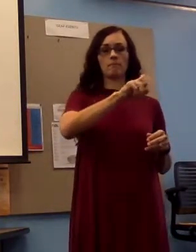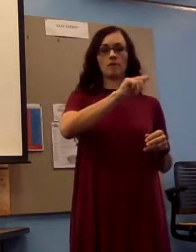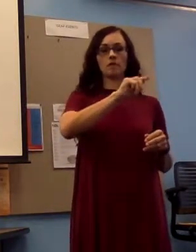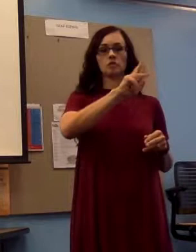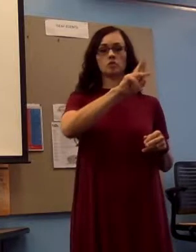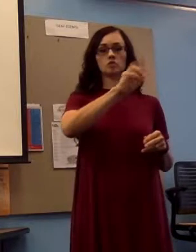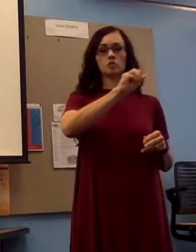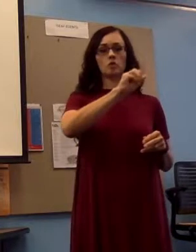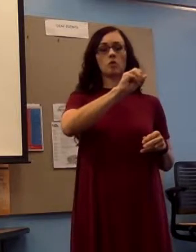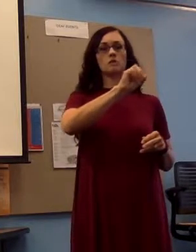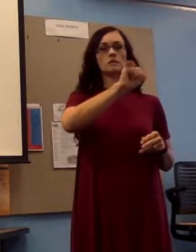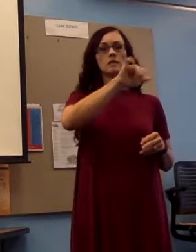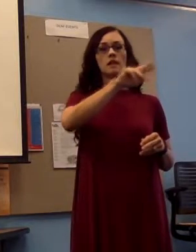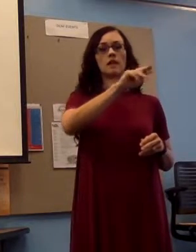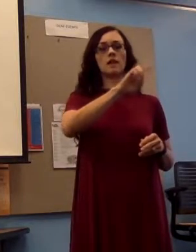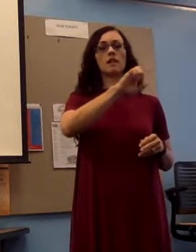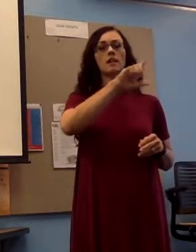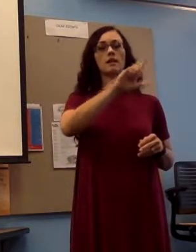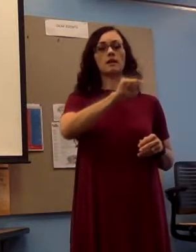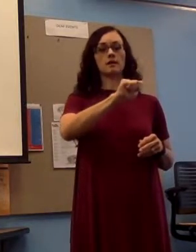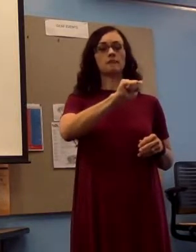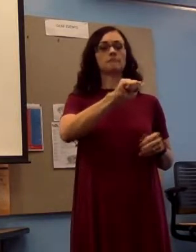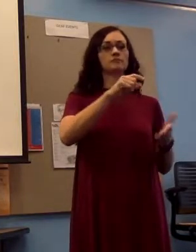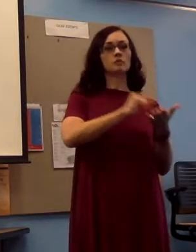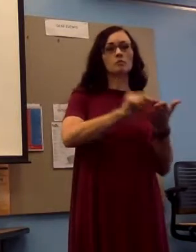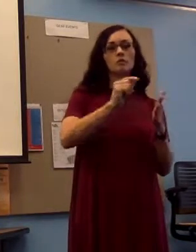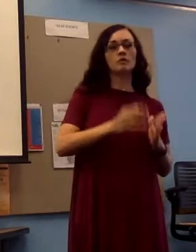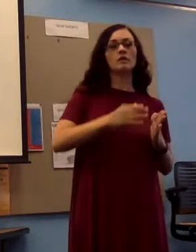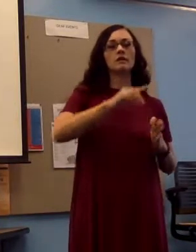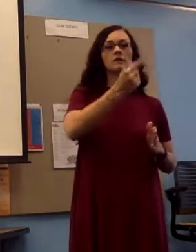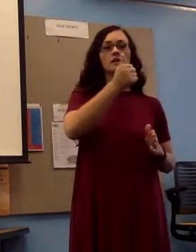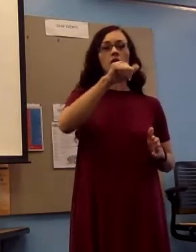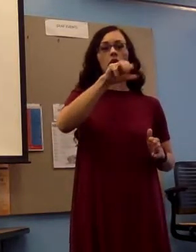Guillaume Battista Basile. We're going to go with that.